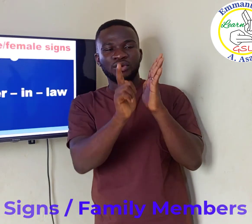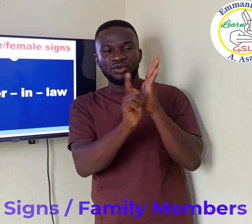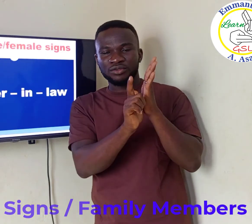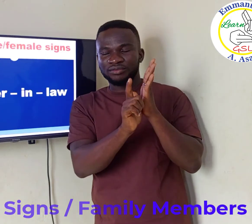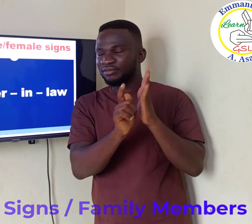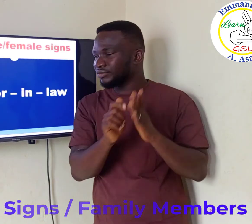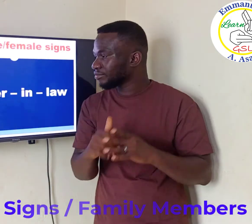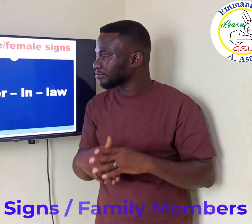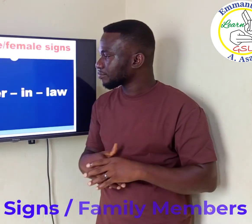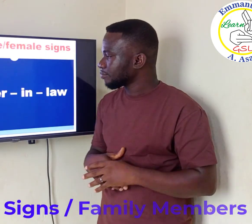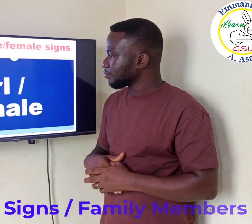mother-in-law.